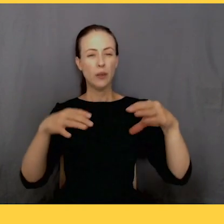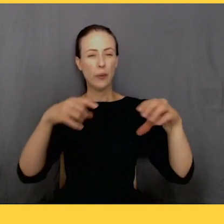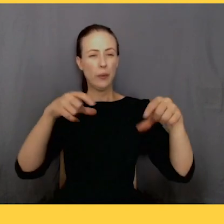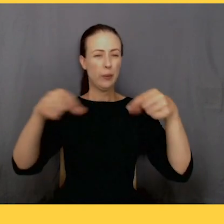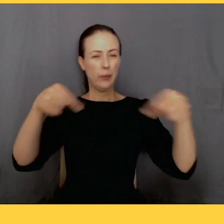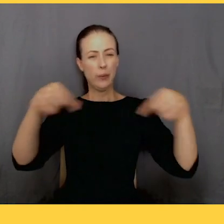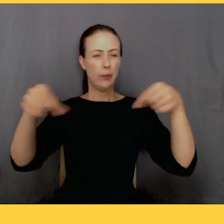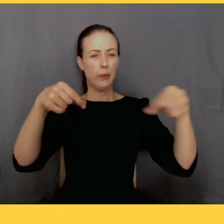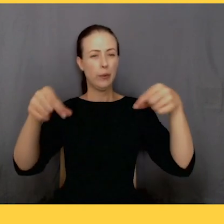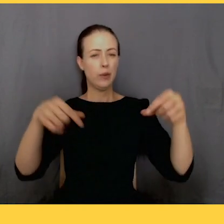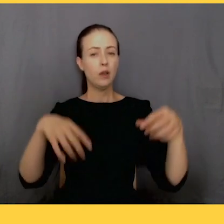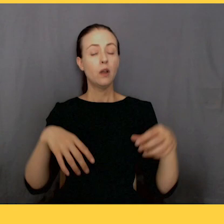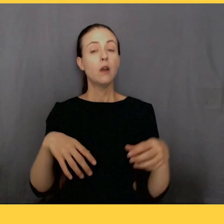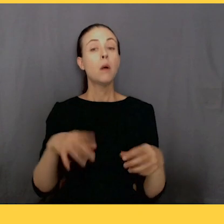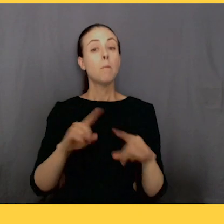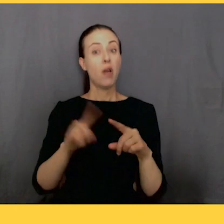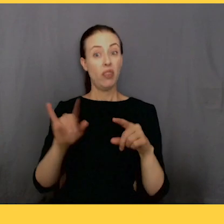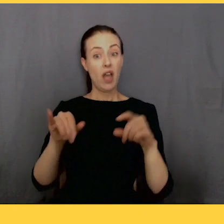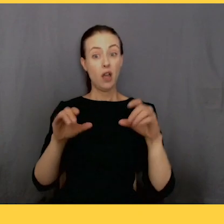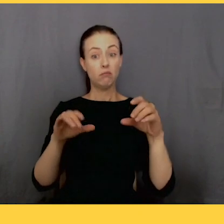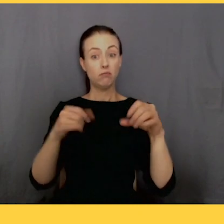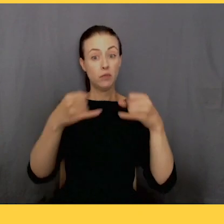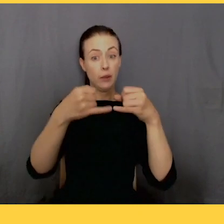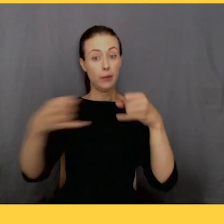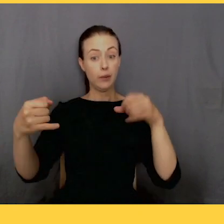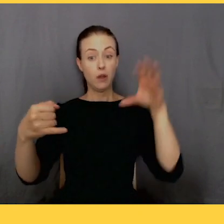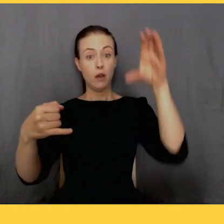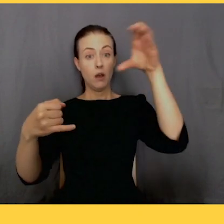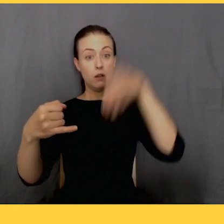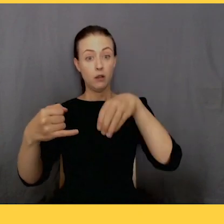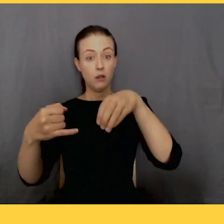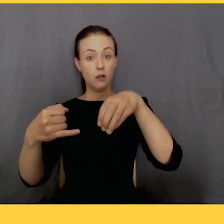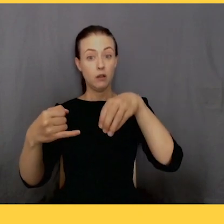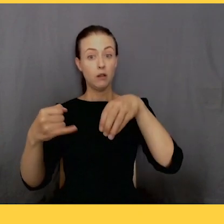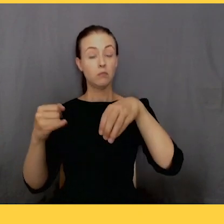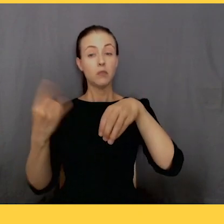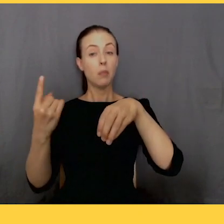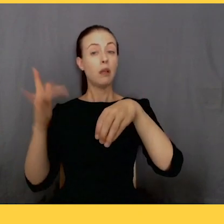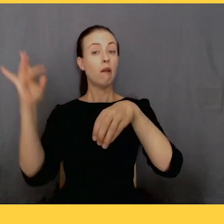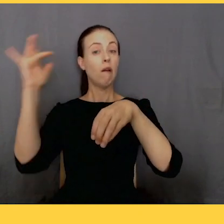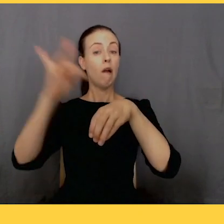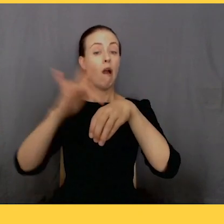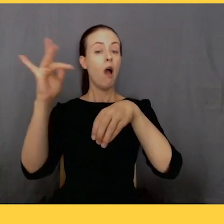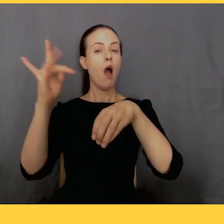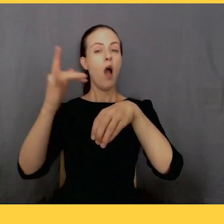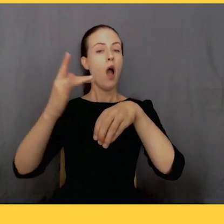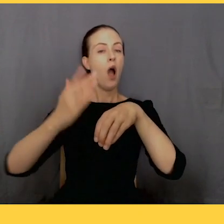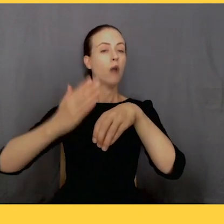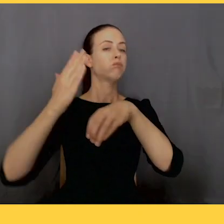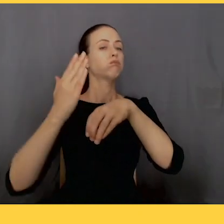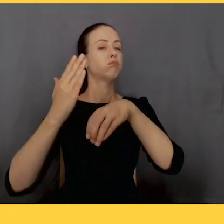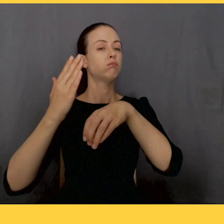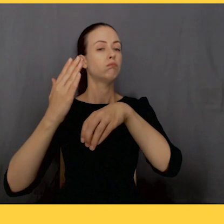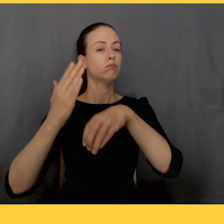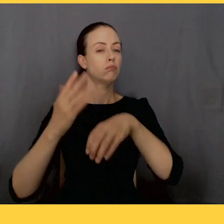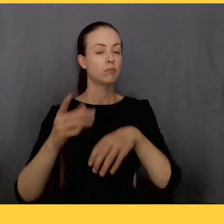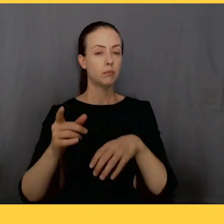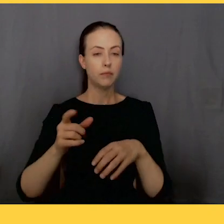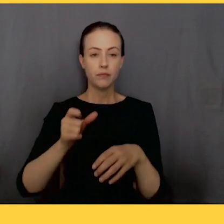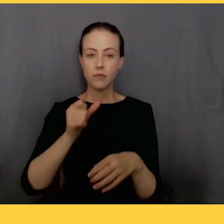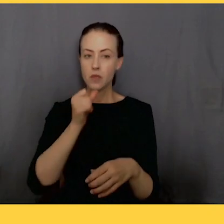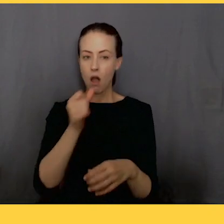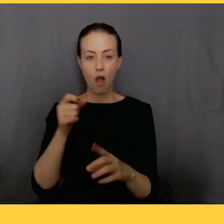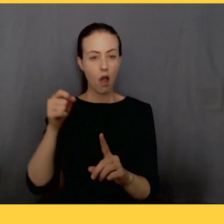by installing these cover conductor, it greatly reduces the risk and has proven to be very effective preventive